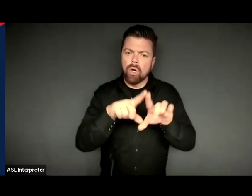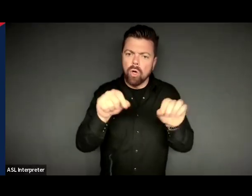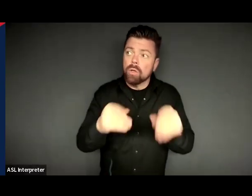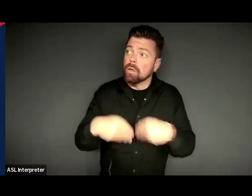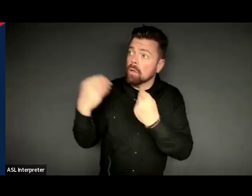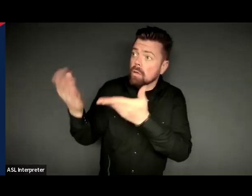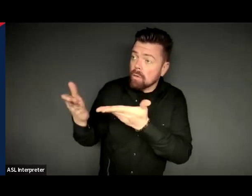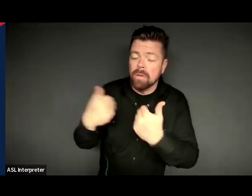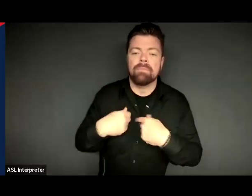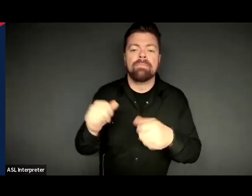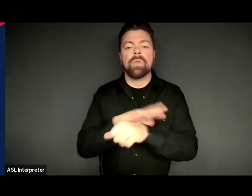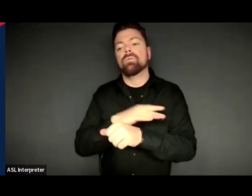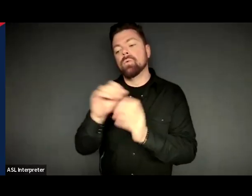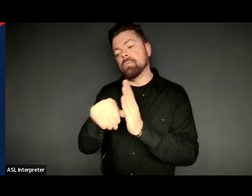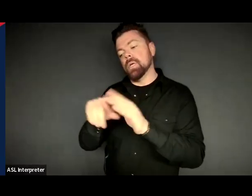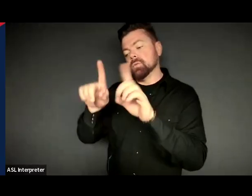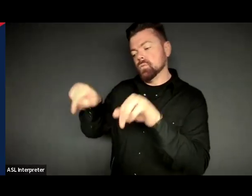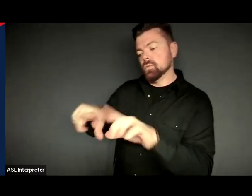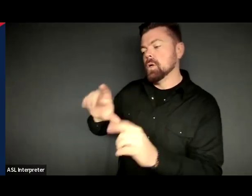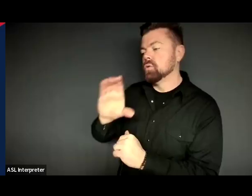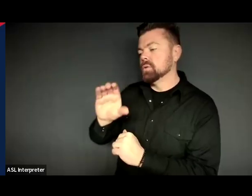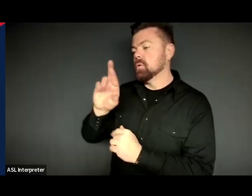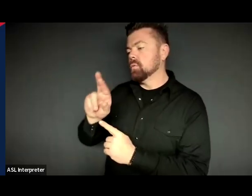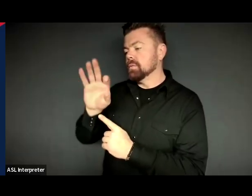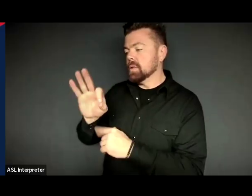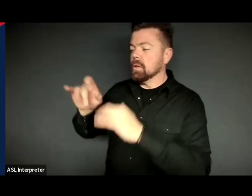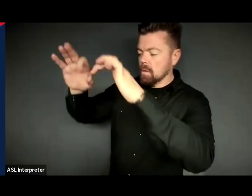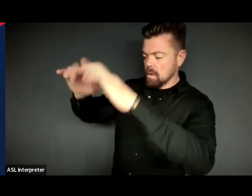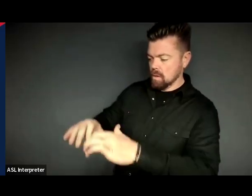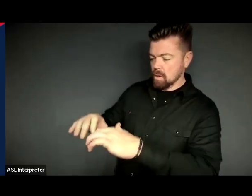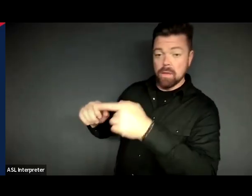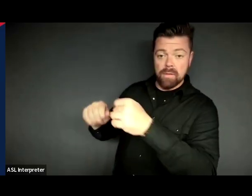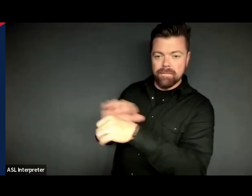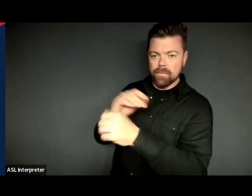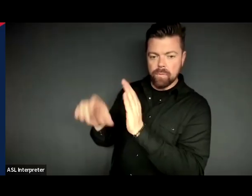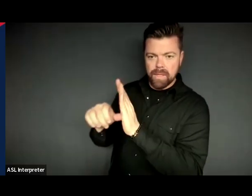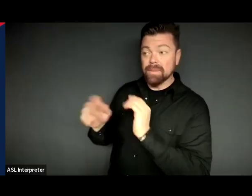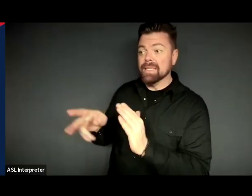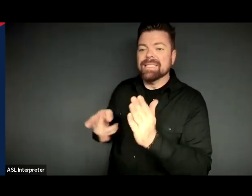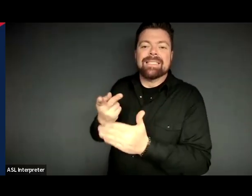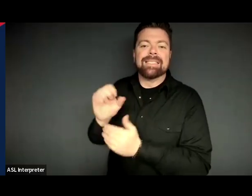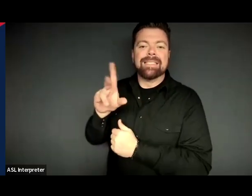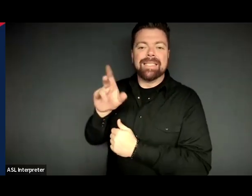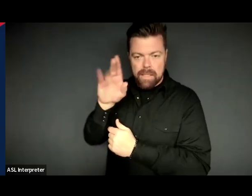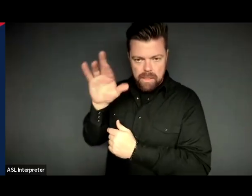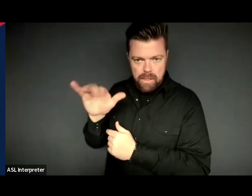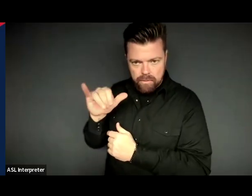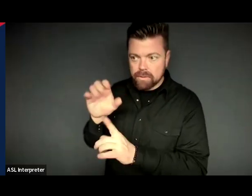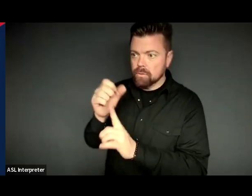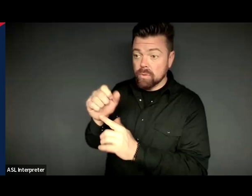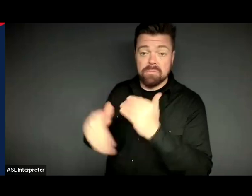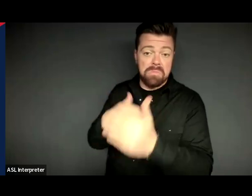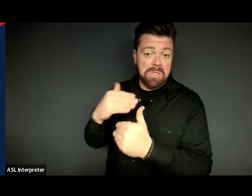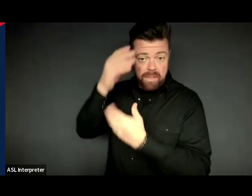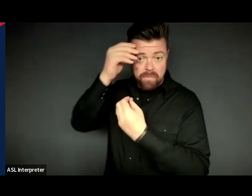Reeve Foundation and type in secondary condition, there's a whole pages of all these secondary conditions. And then there's an